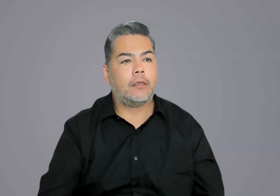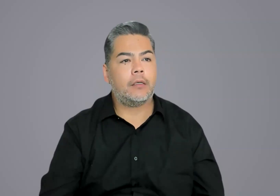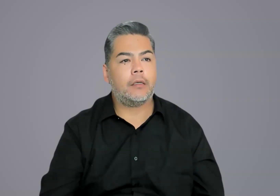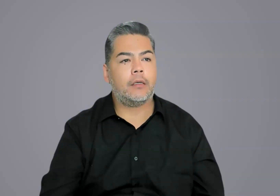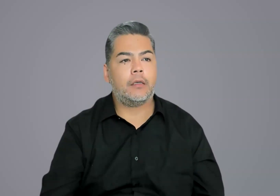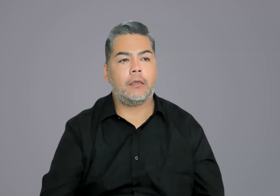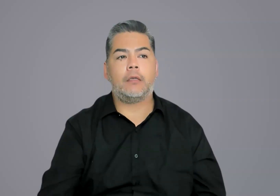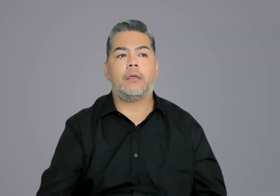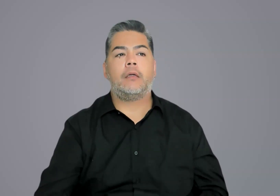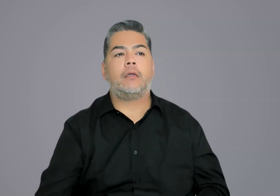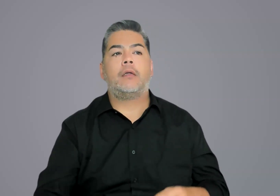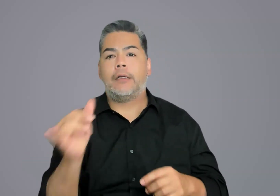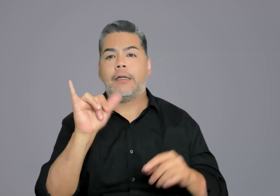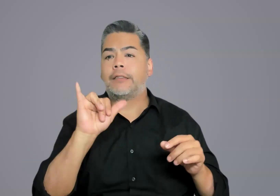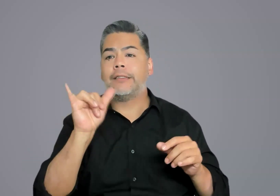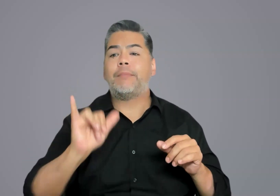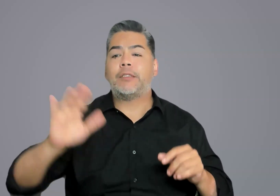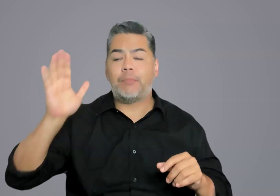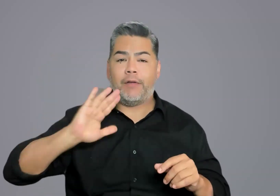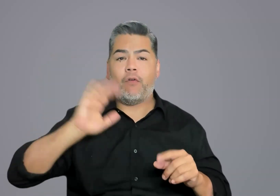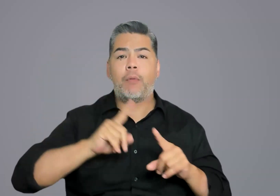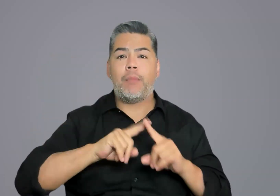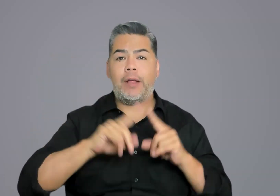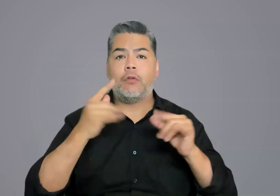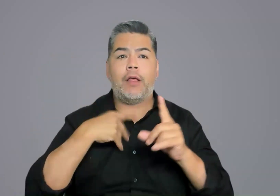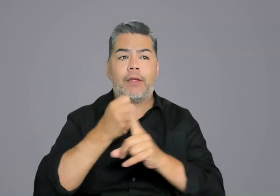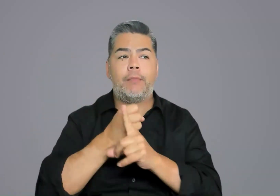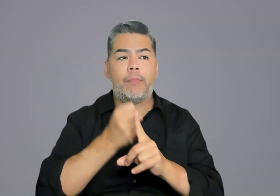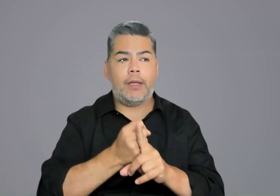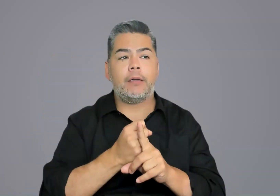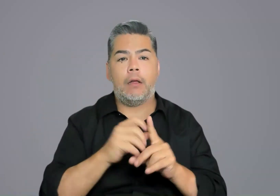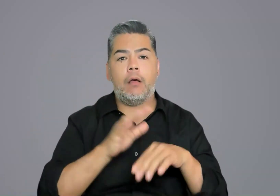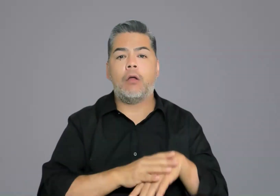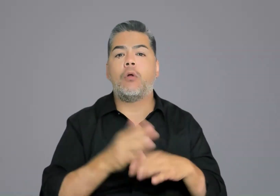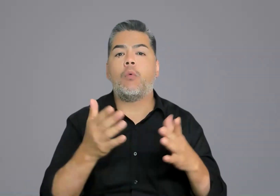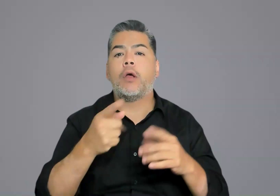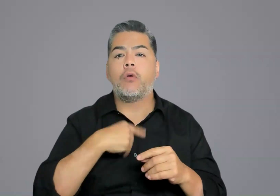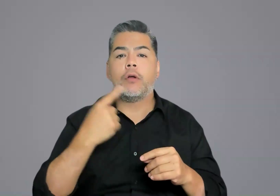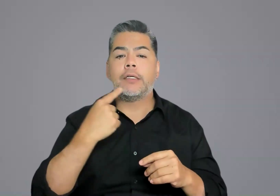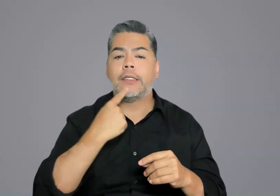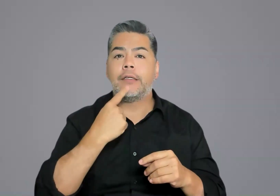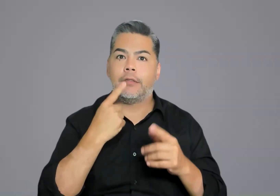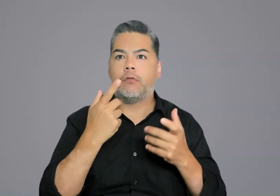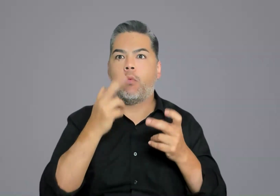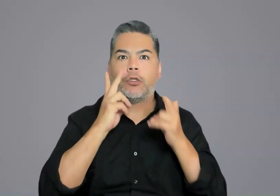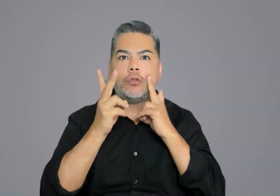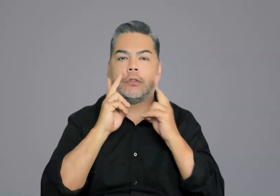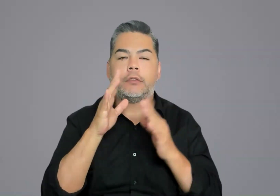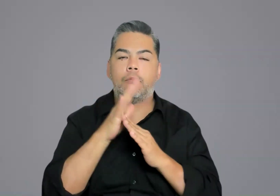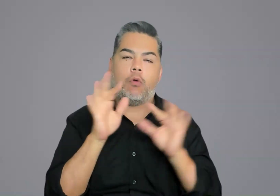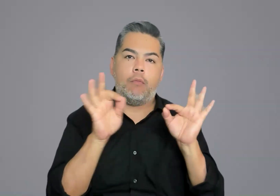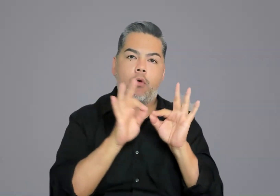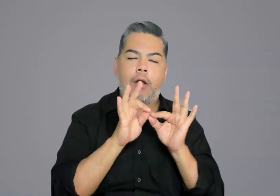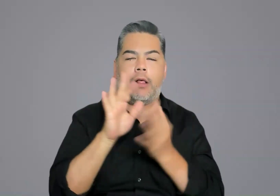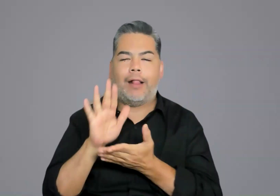years past, but they still have some impact on what you're saying is most important and less important